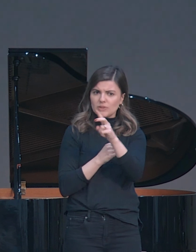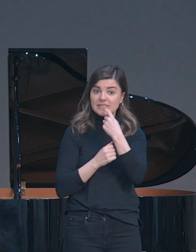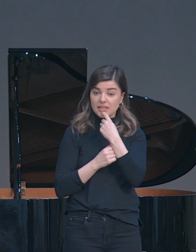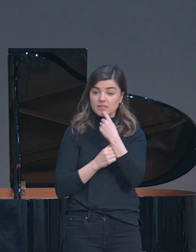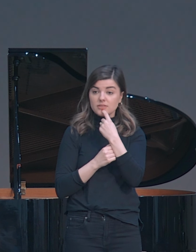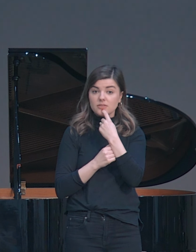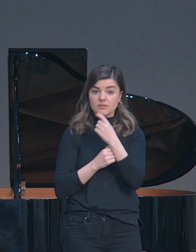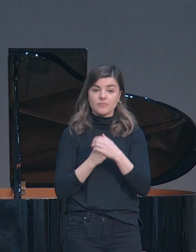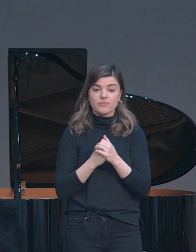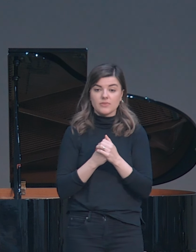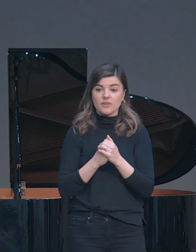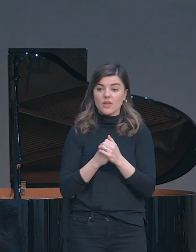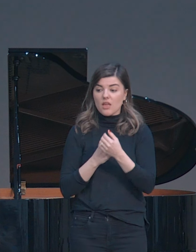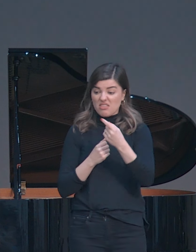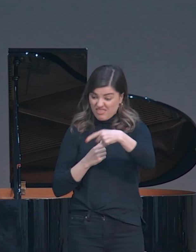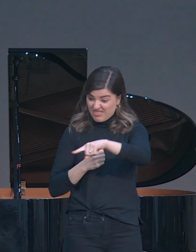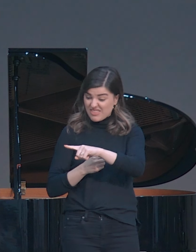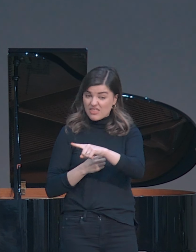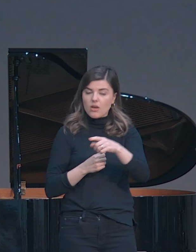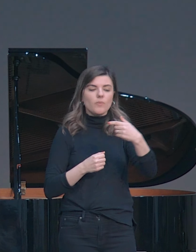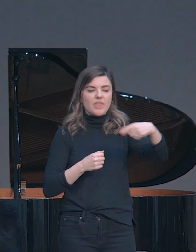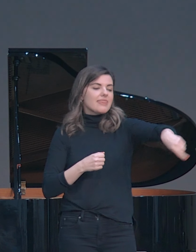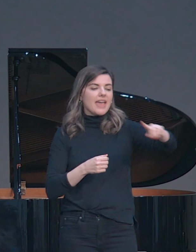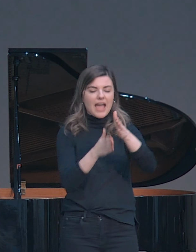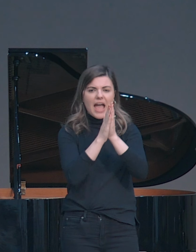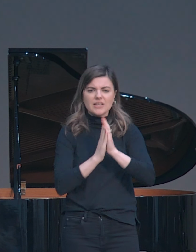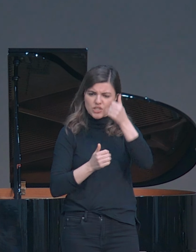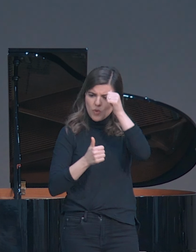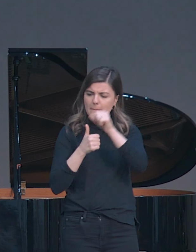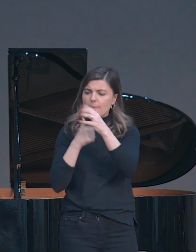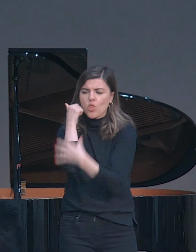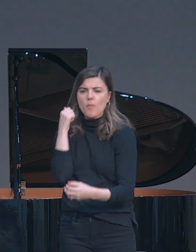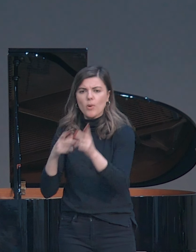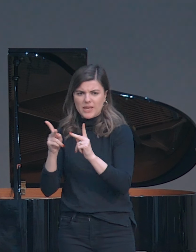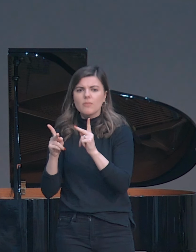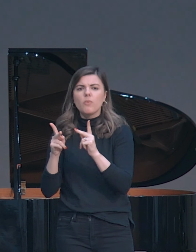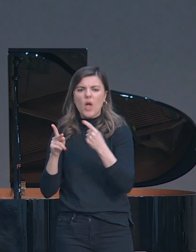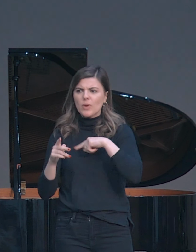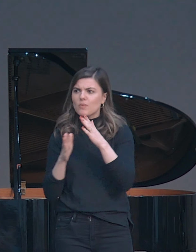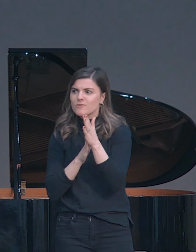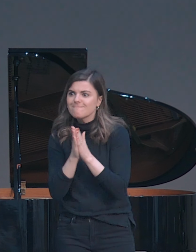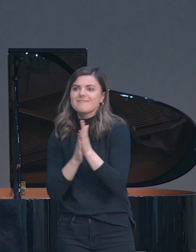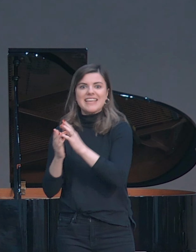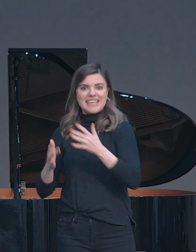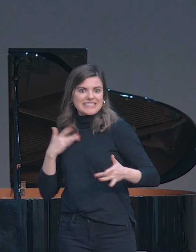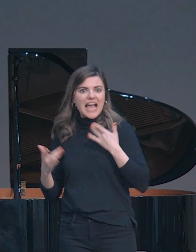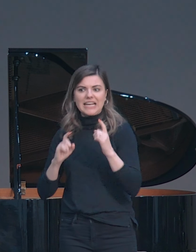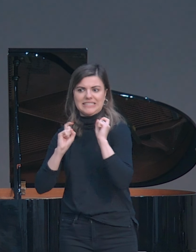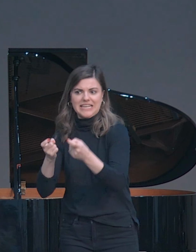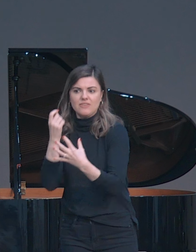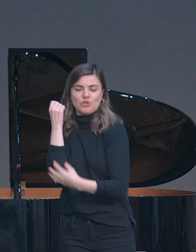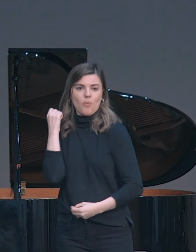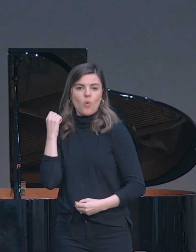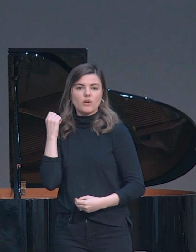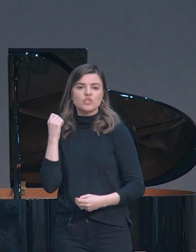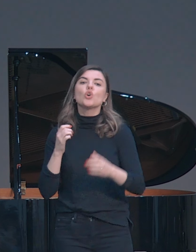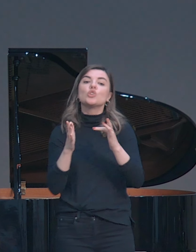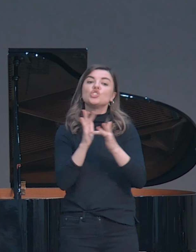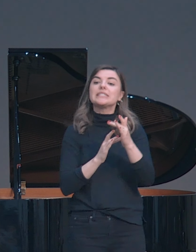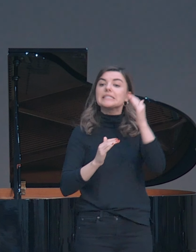only they asked us to remember the poor, the very thing we were eager to do. So Jesus